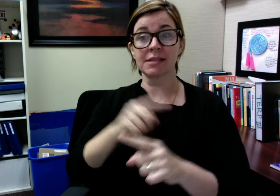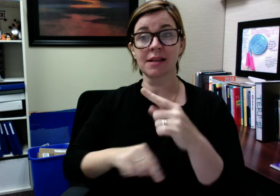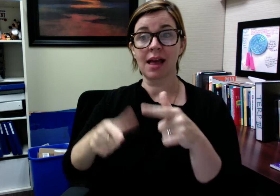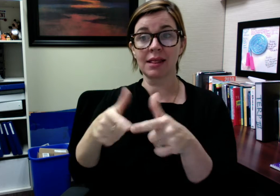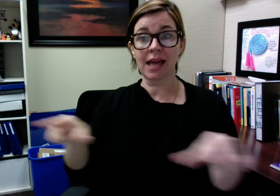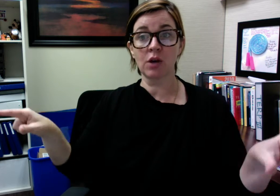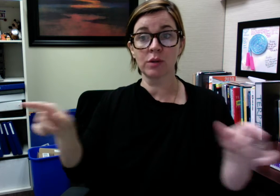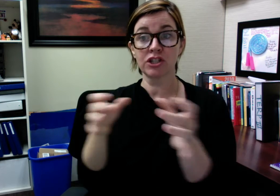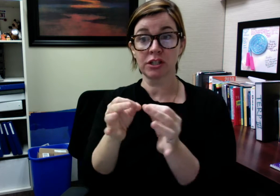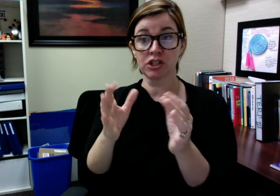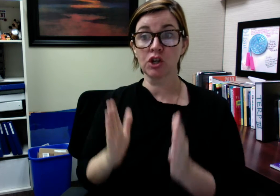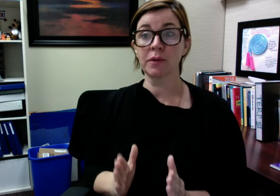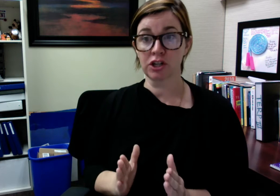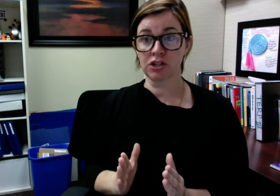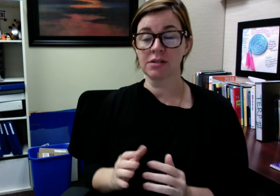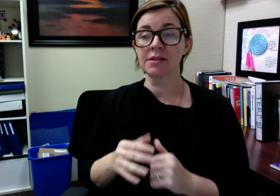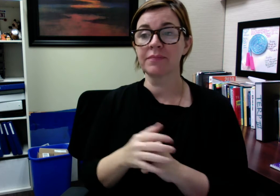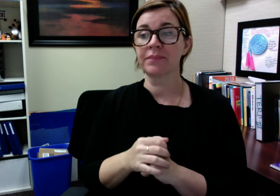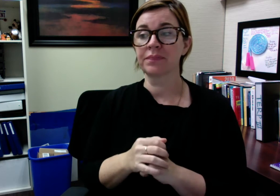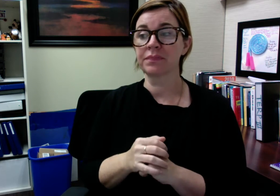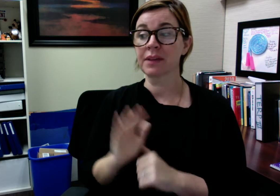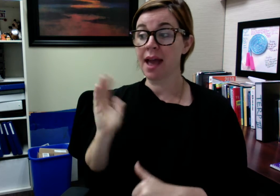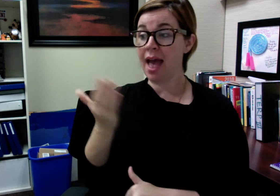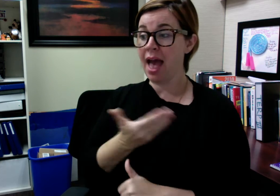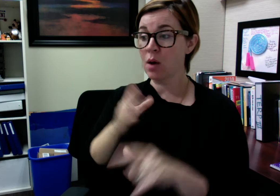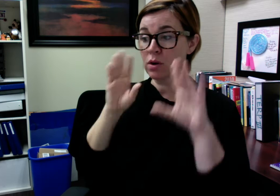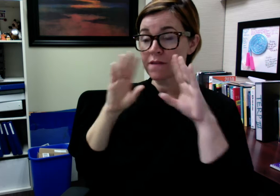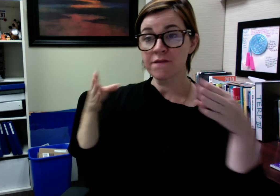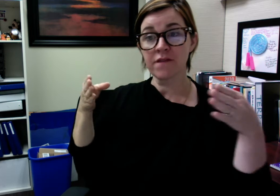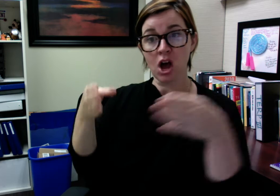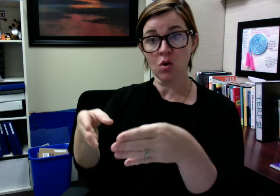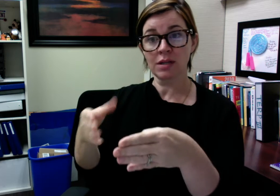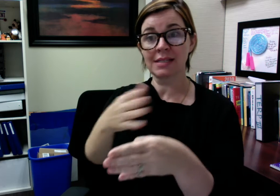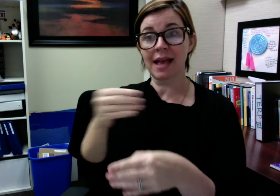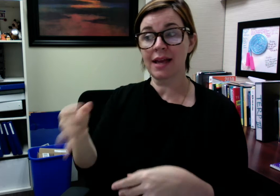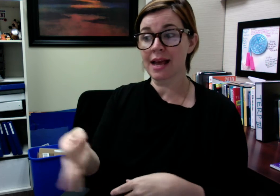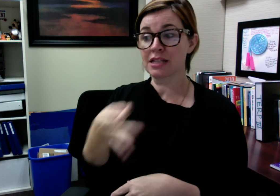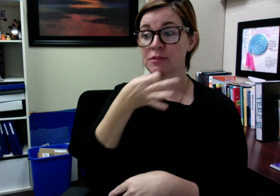Our focus and expertise lies in the spoken language interpreting.